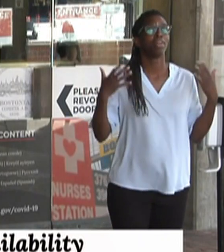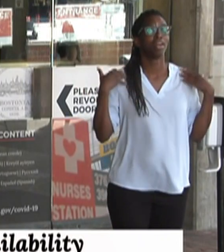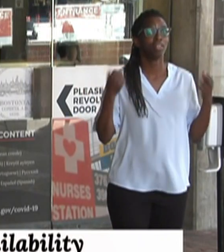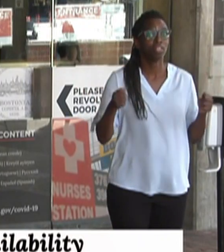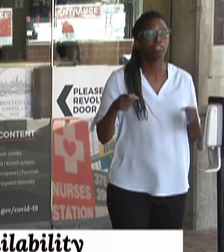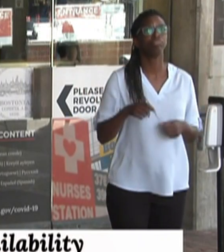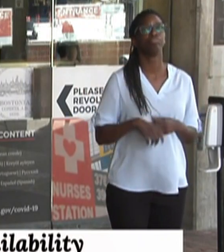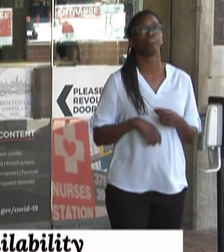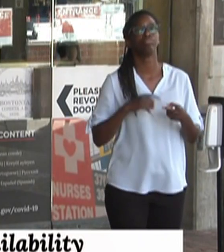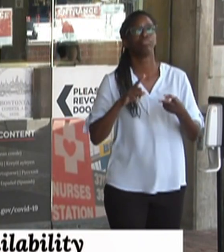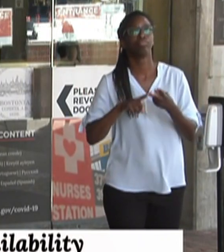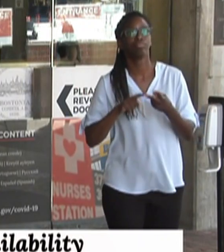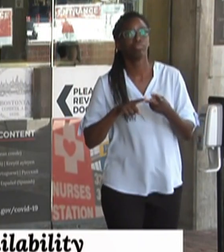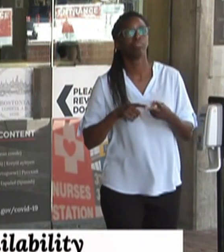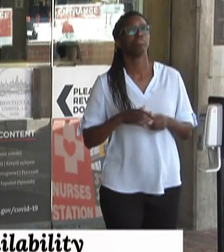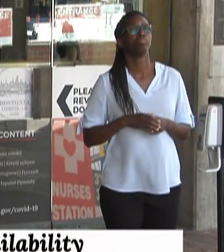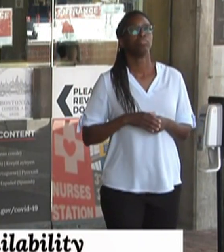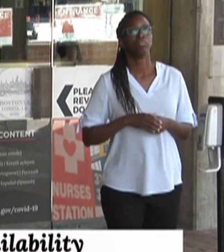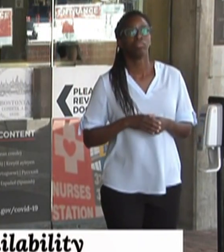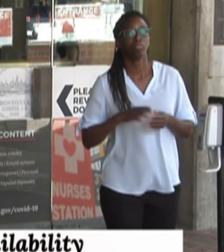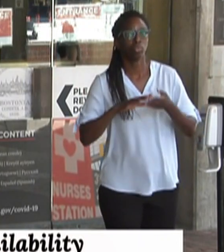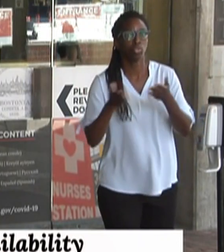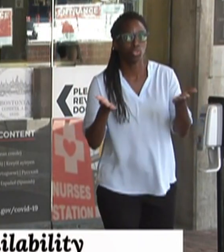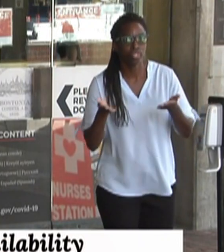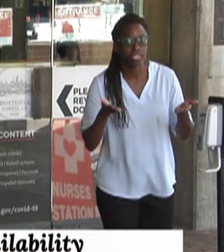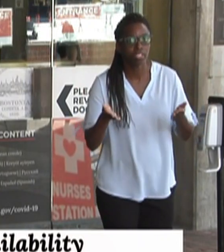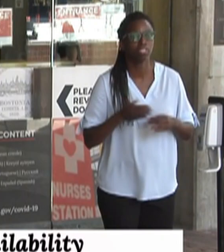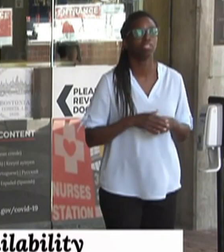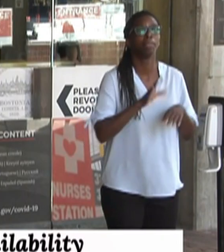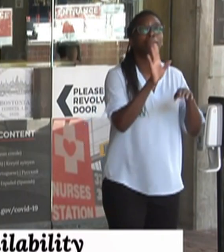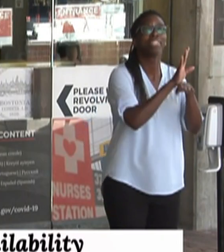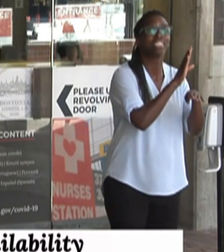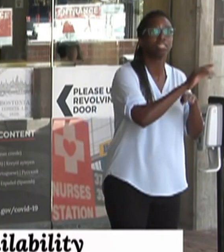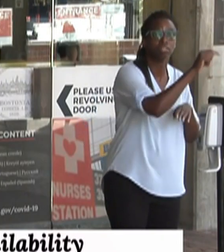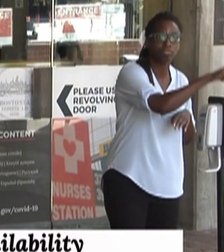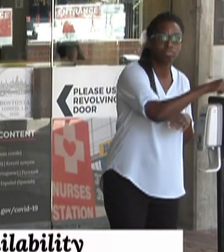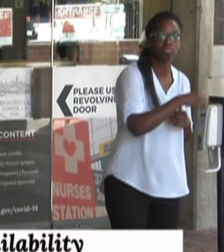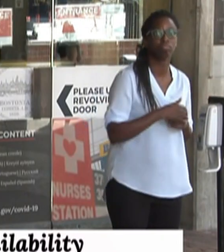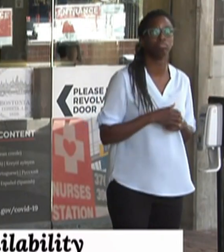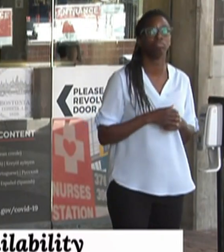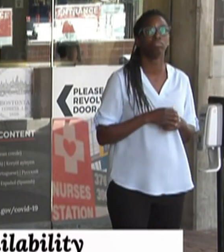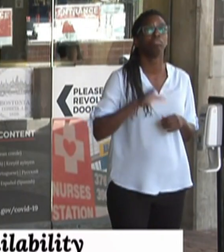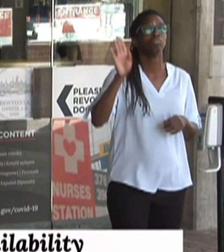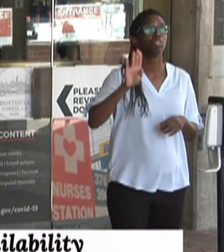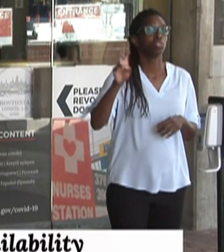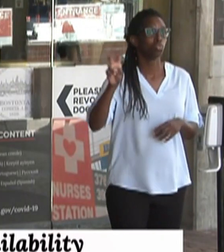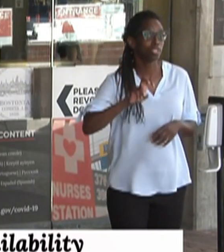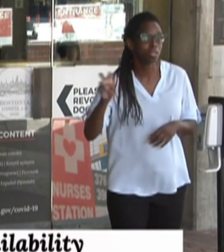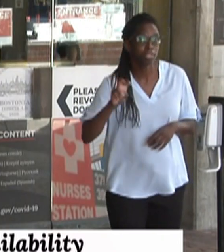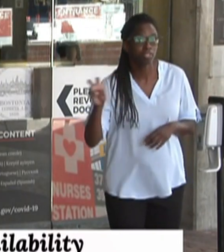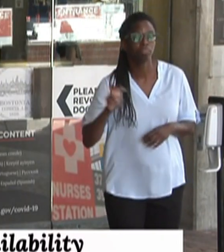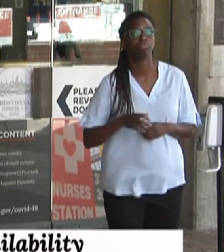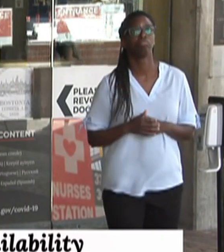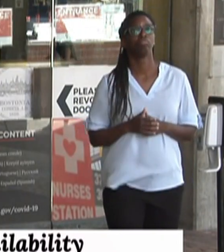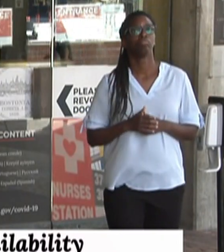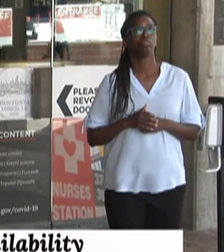Businesses, Inspectional Services, Boston Transportation Department, Emergency Management, Police, Fire,